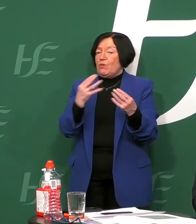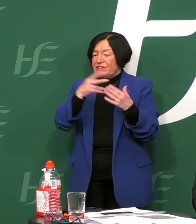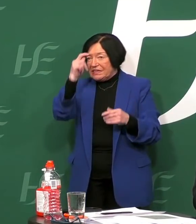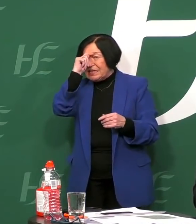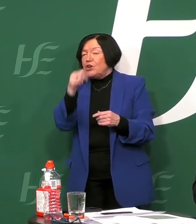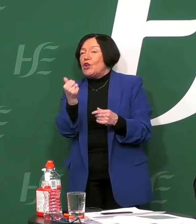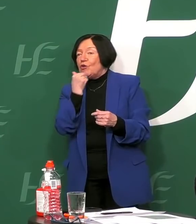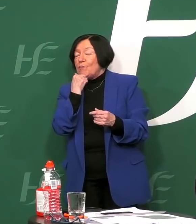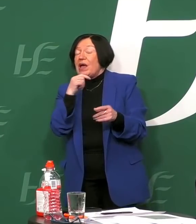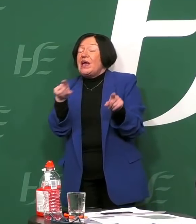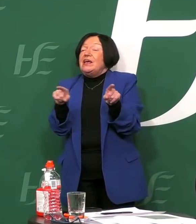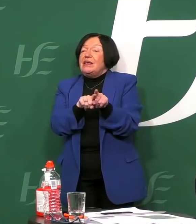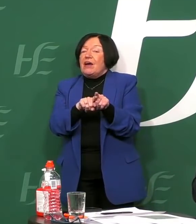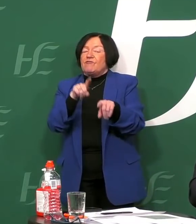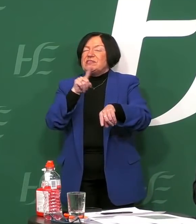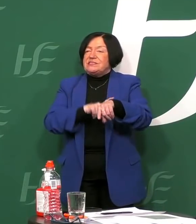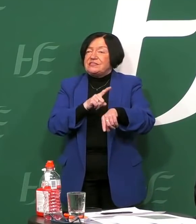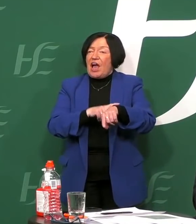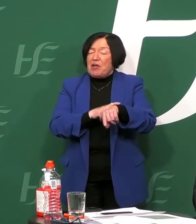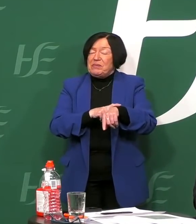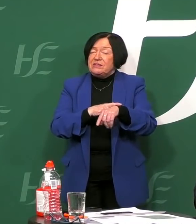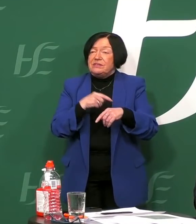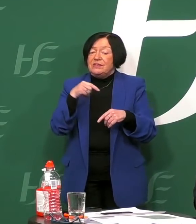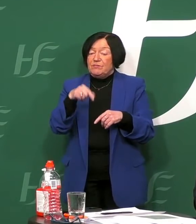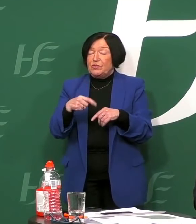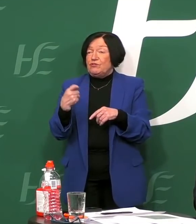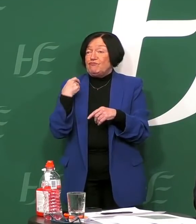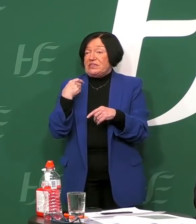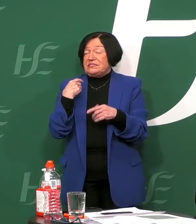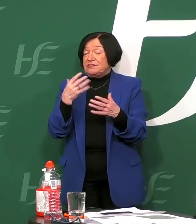to come in. You know, and also in terms of timing within reason over a day.